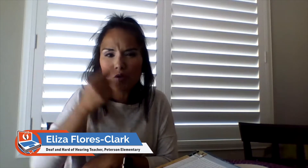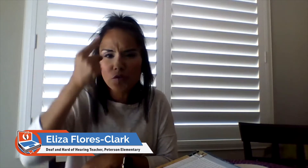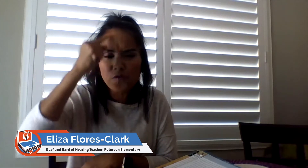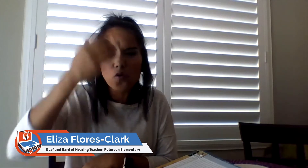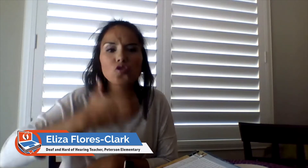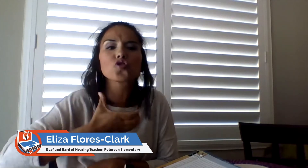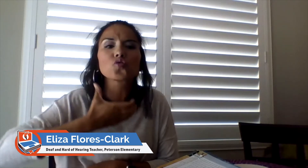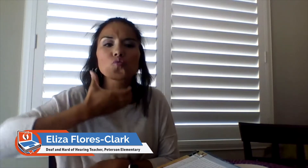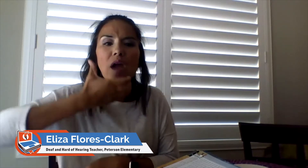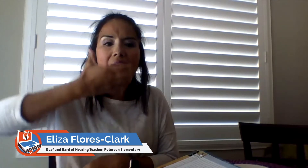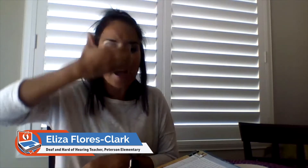for giraffe.